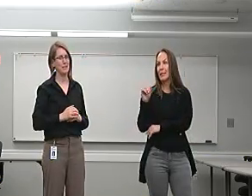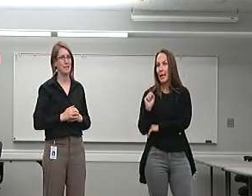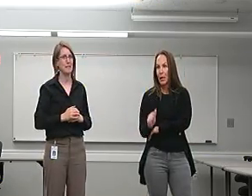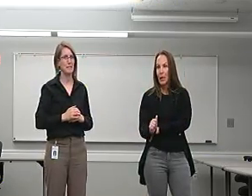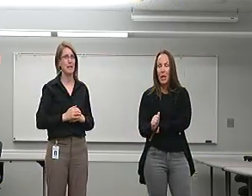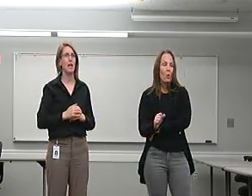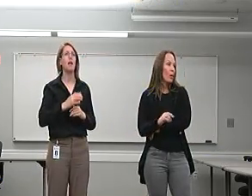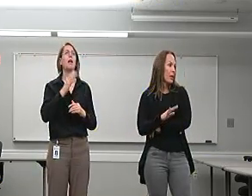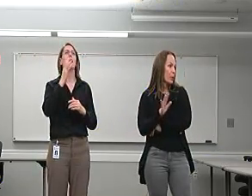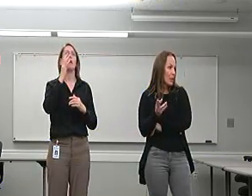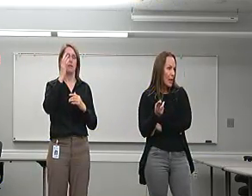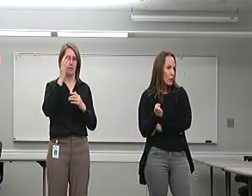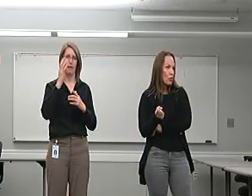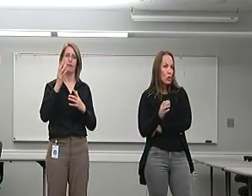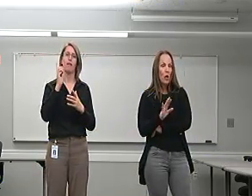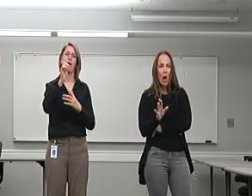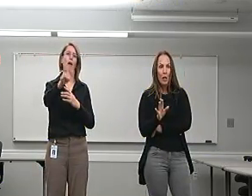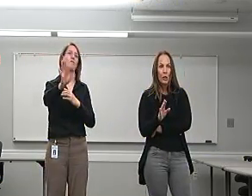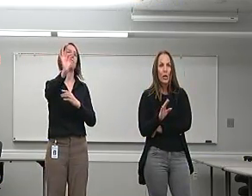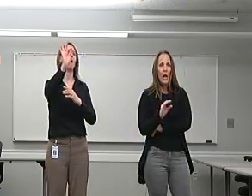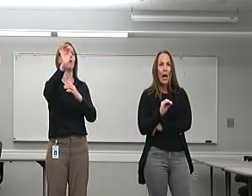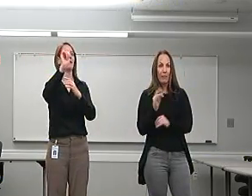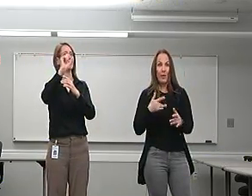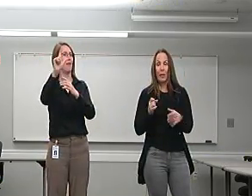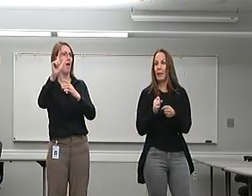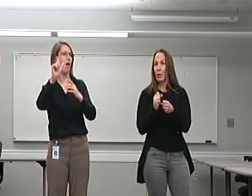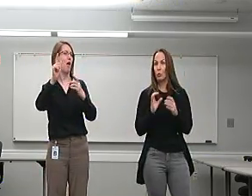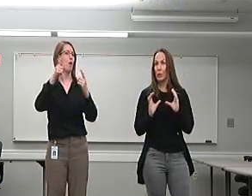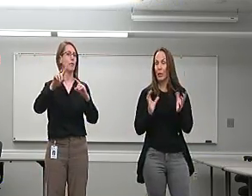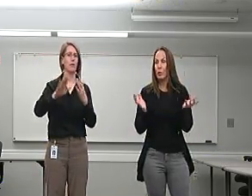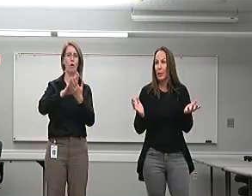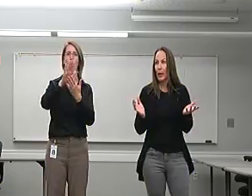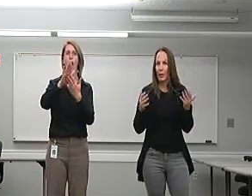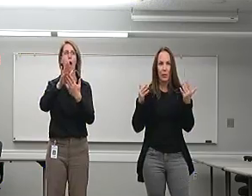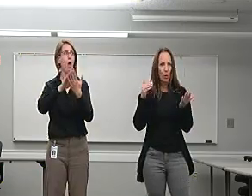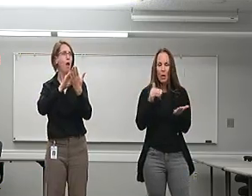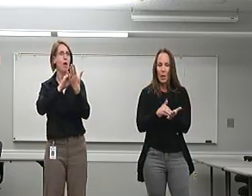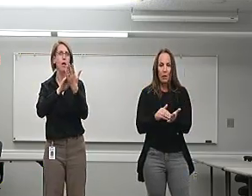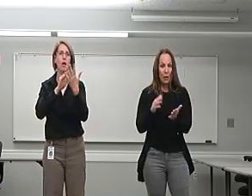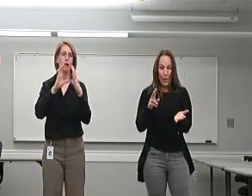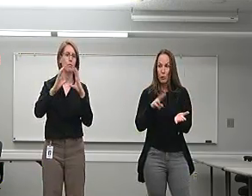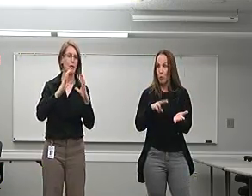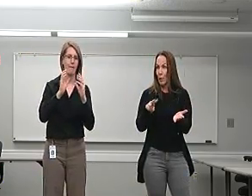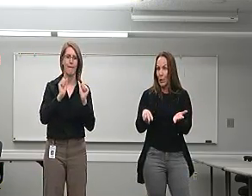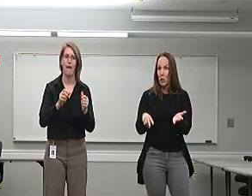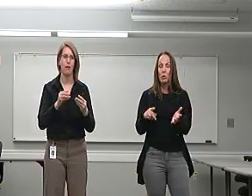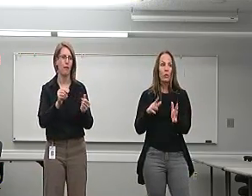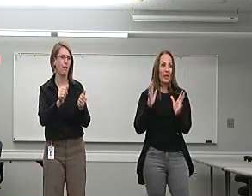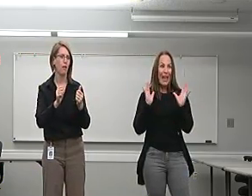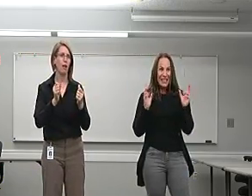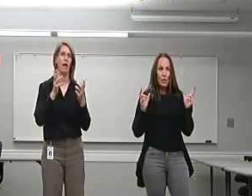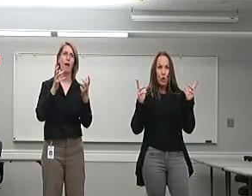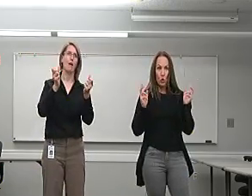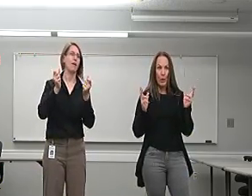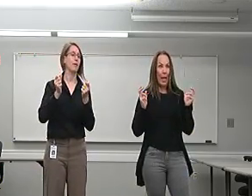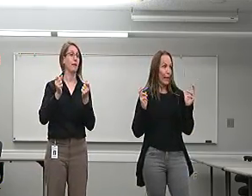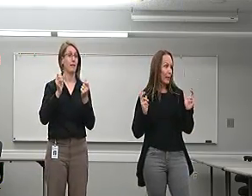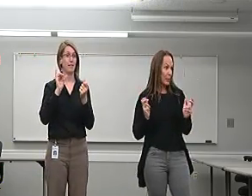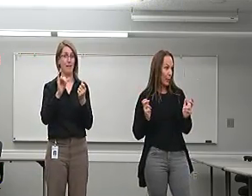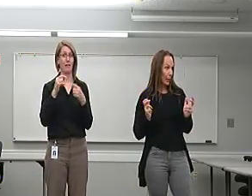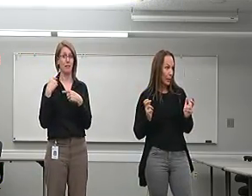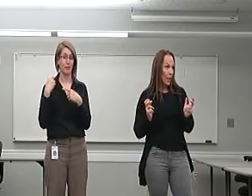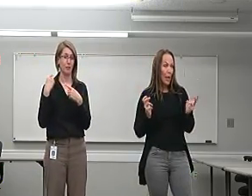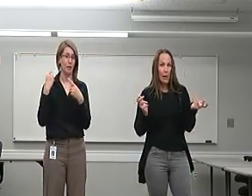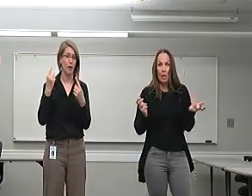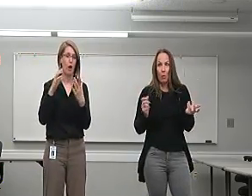went to high school or college and felt like they could really communicate. And so, again, 22 years, that's the story I kept hearing. And I'm like, well,